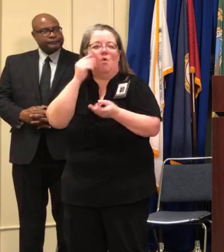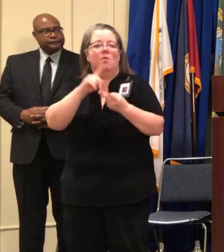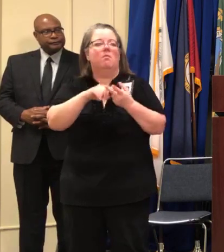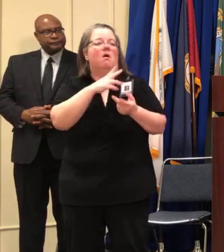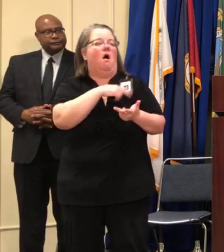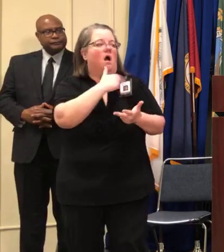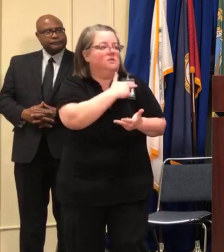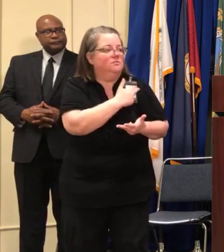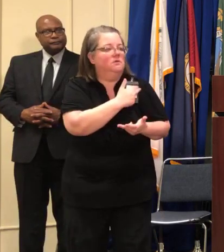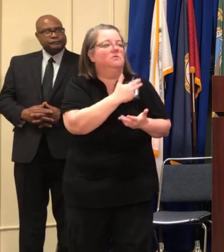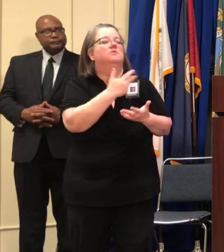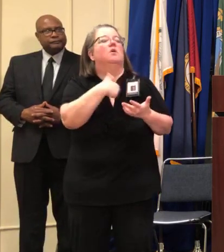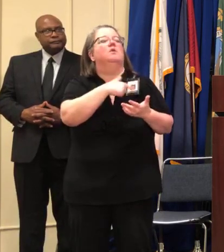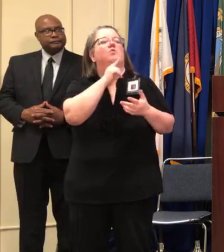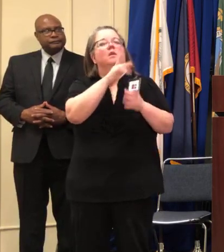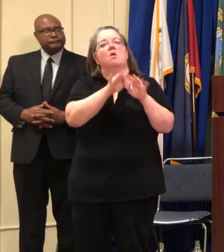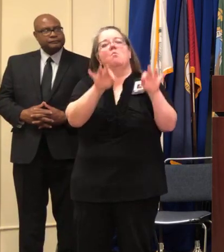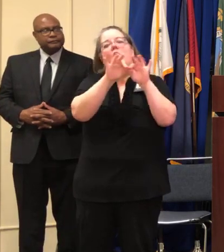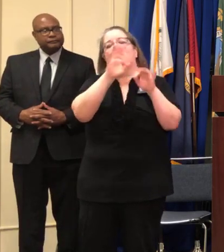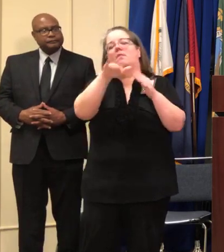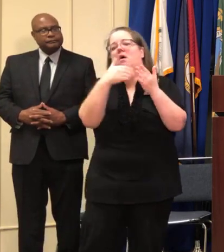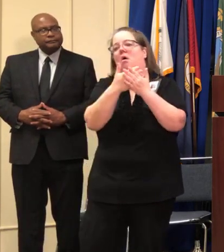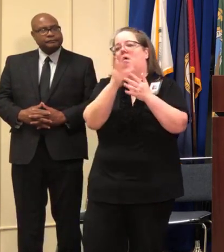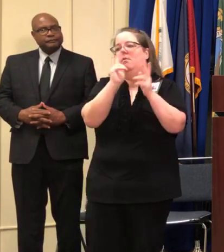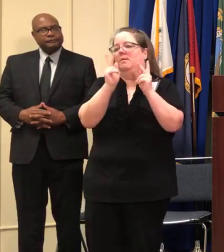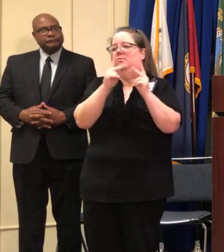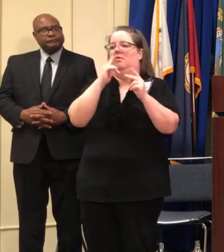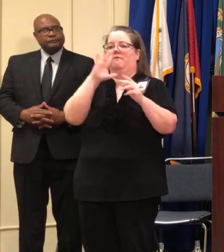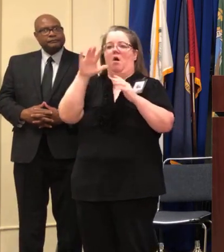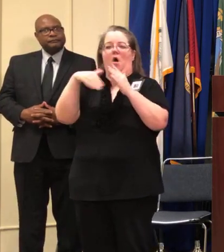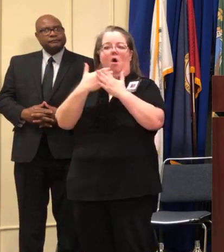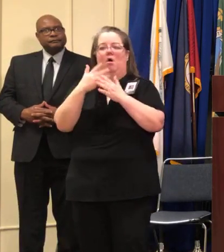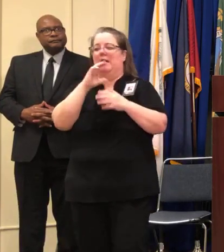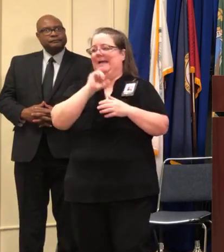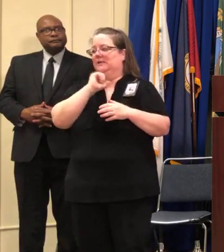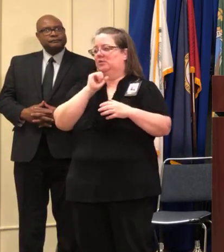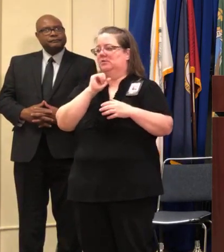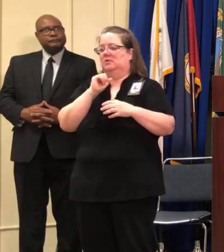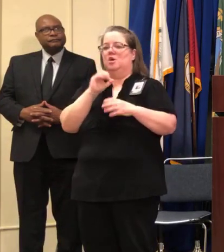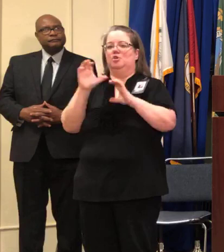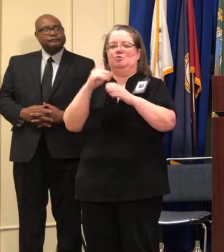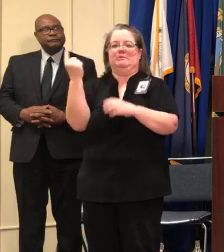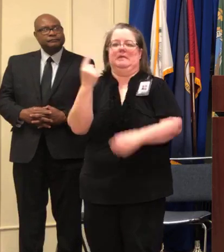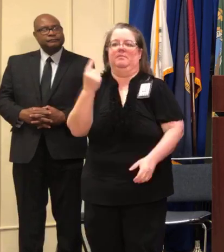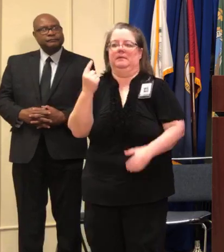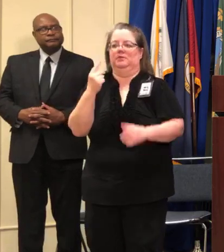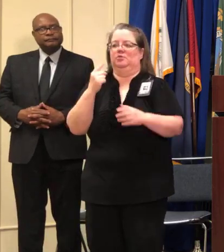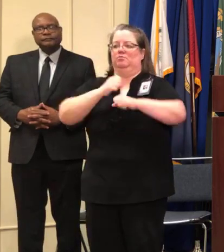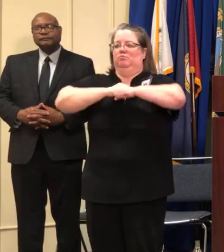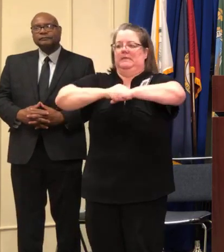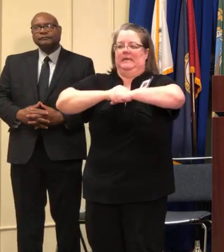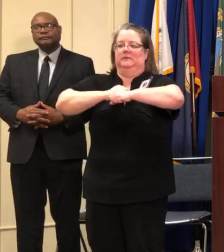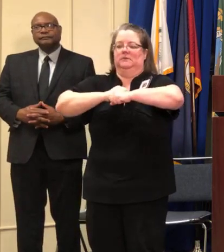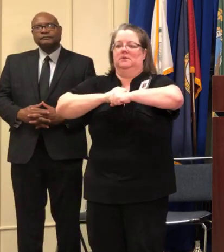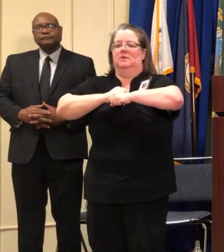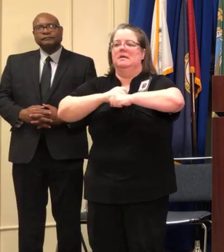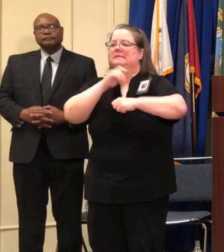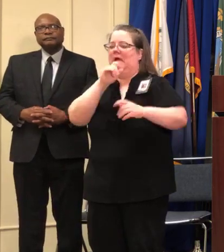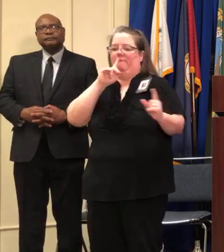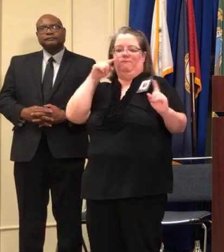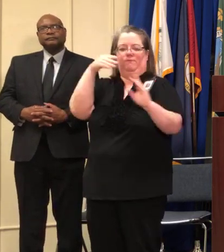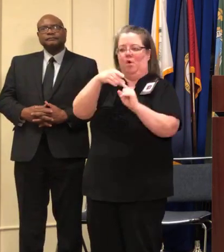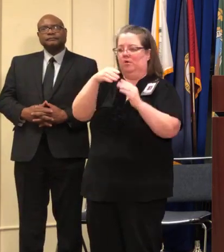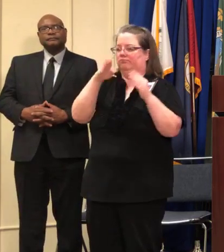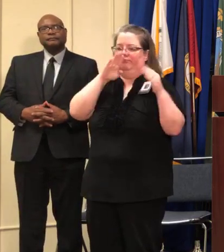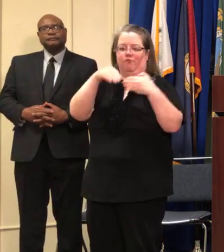so it's important that everyone of all ages take action. This is not limited as far as our response to any one group. We